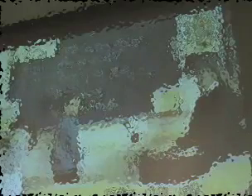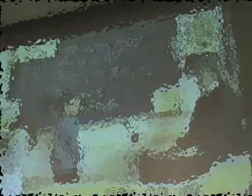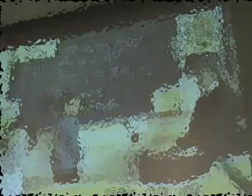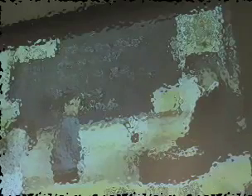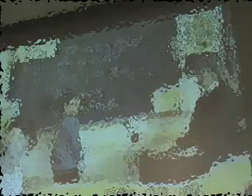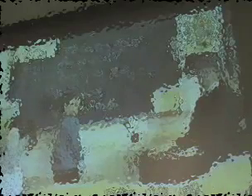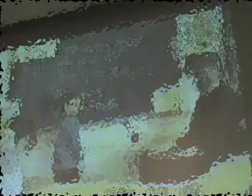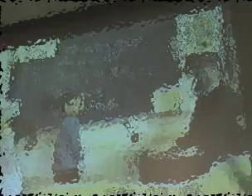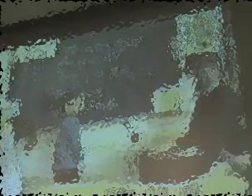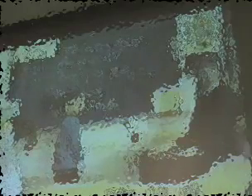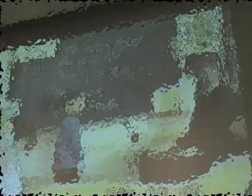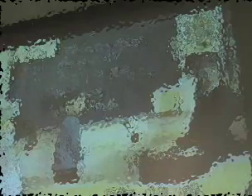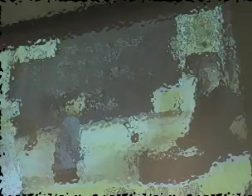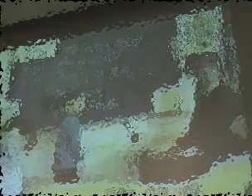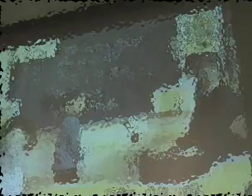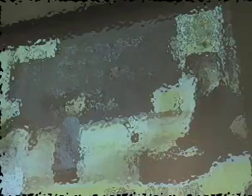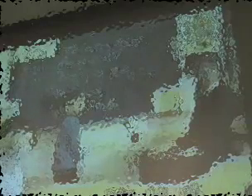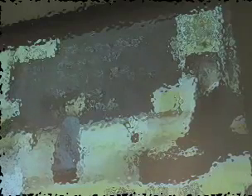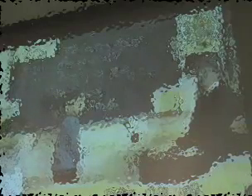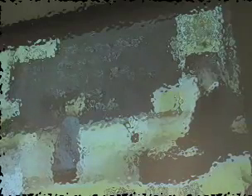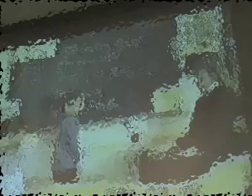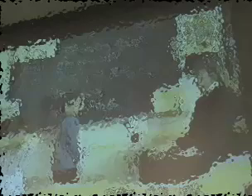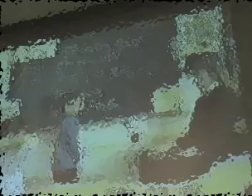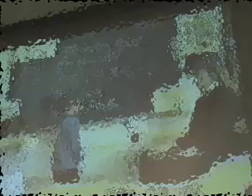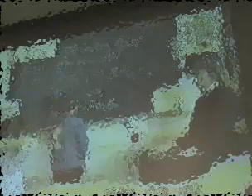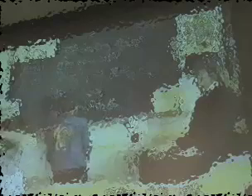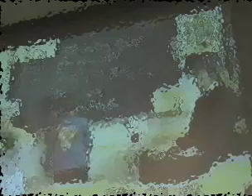answer in the corner. Hey, it's sunny. It's sunny.